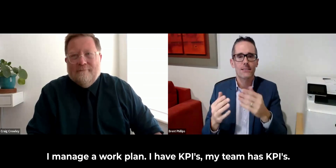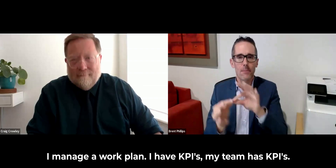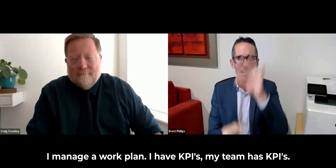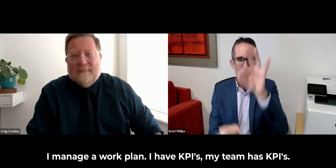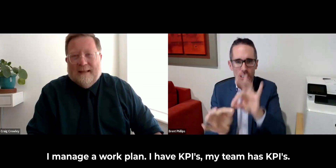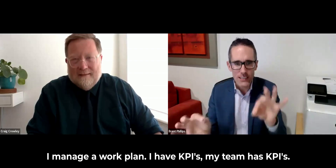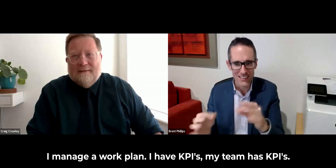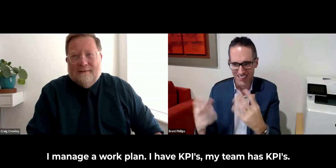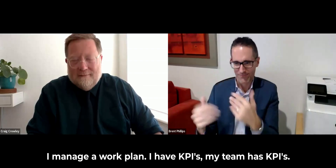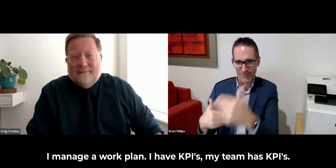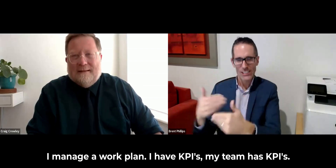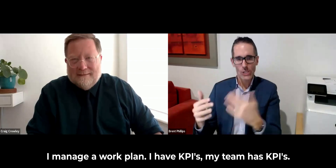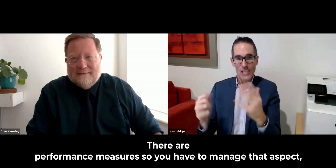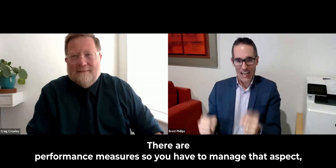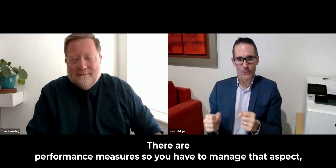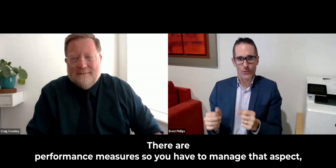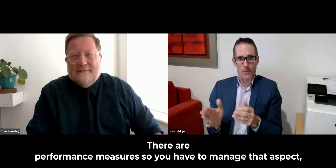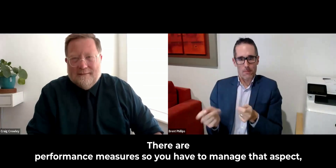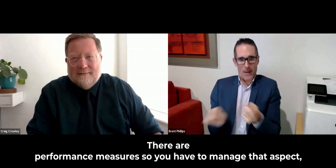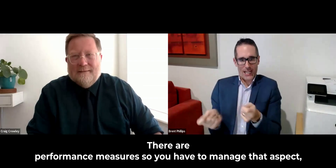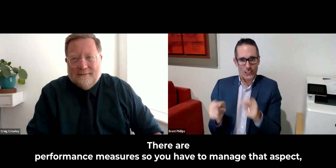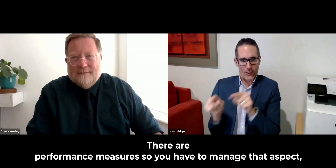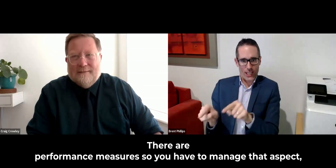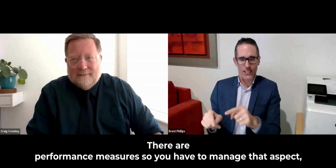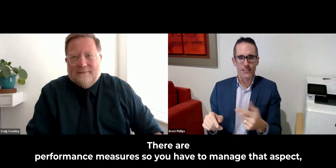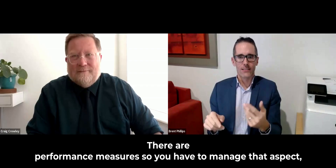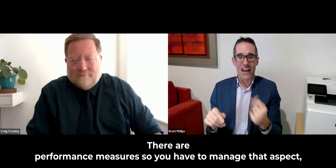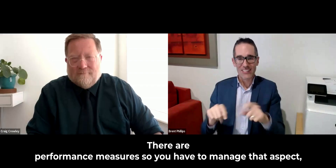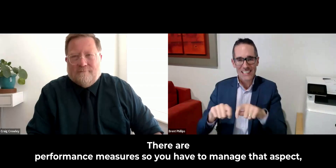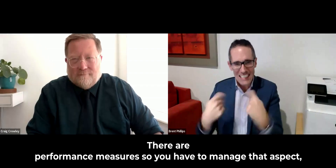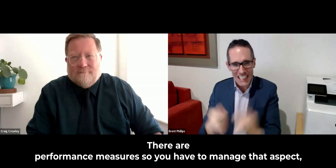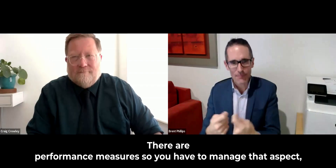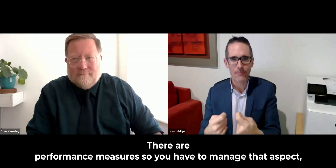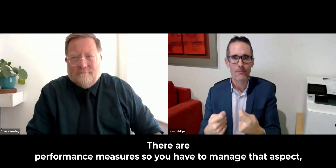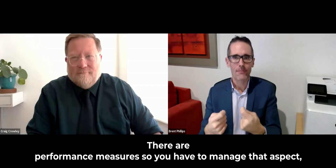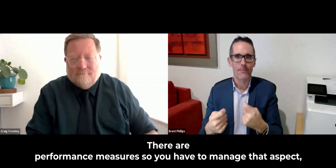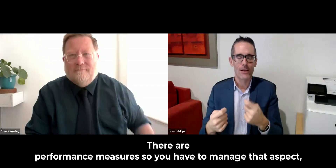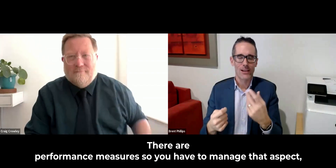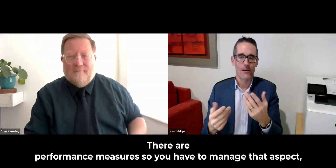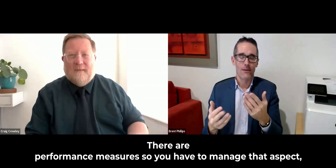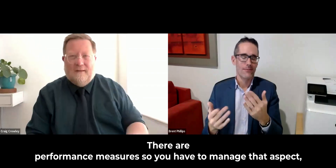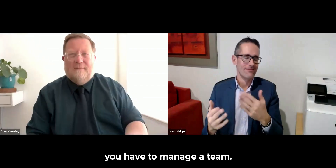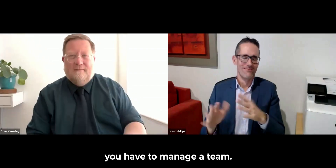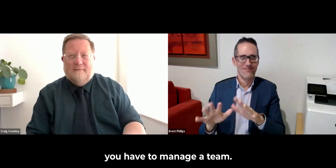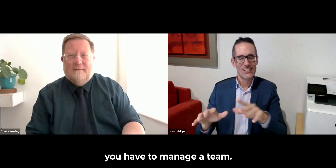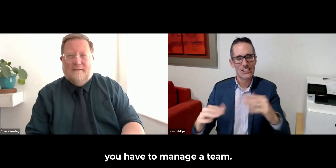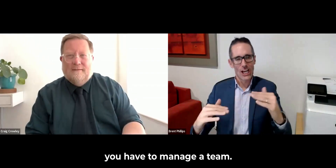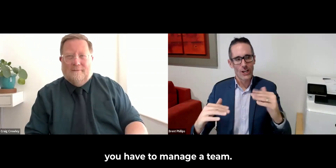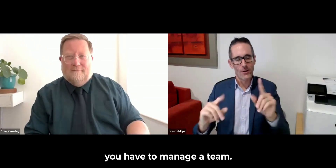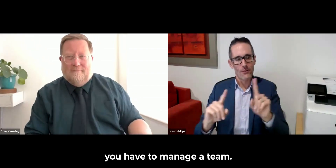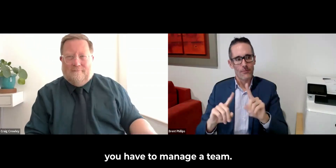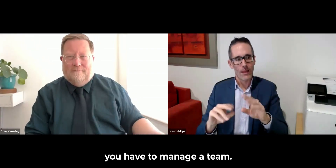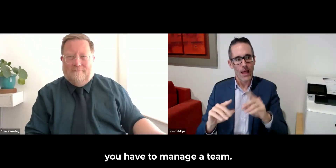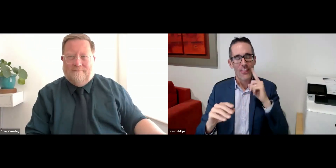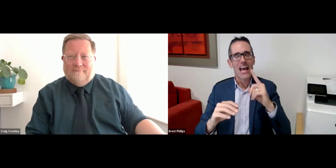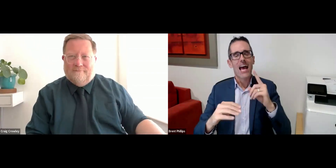My team has KPIs. There are performance measures. So you have to manage that aspect. You have to manage a team.